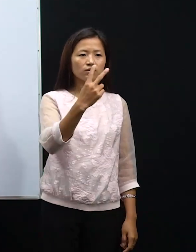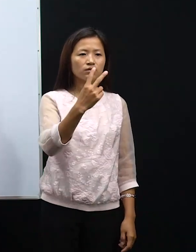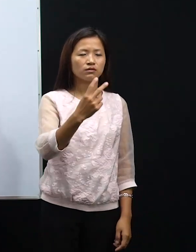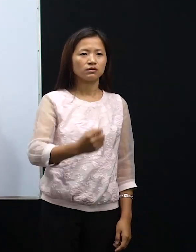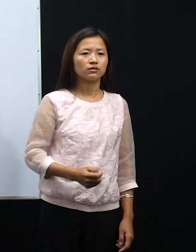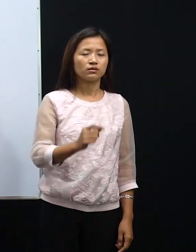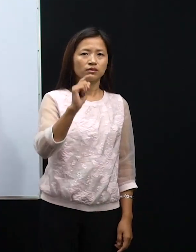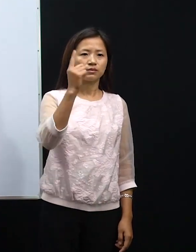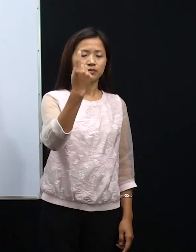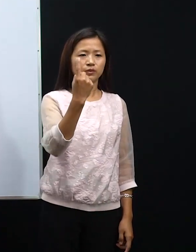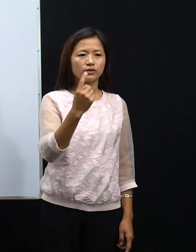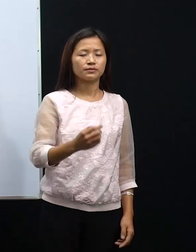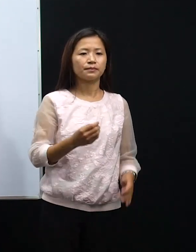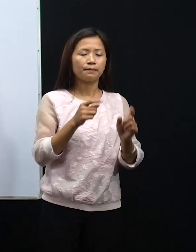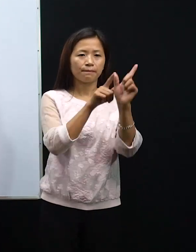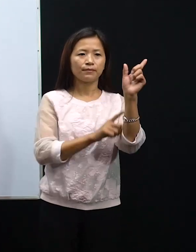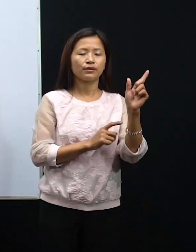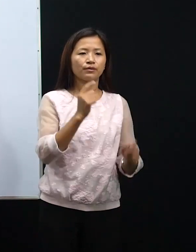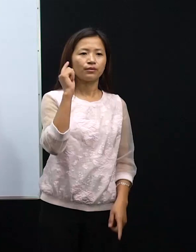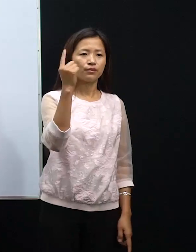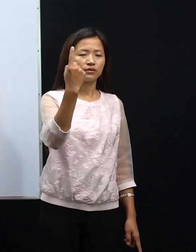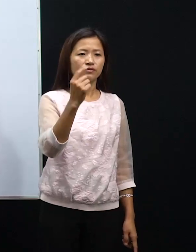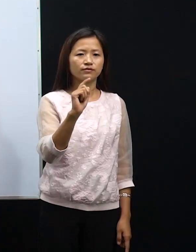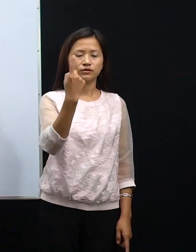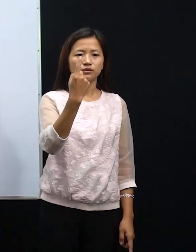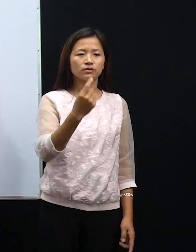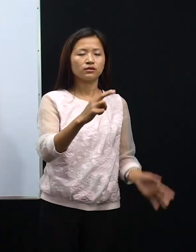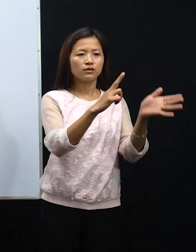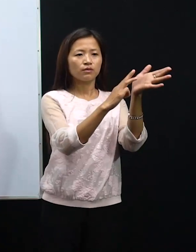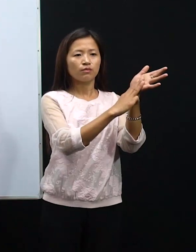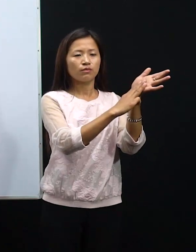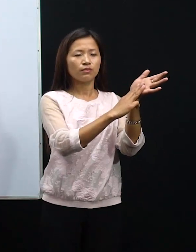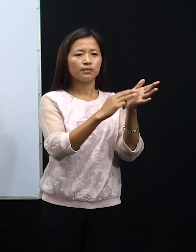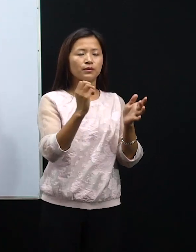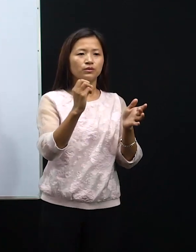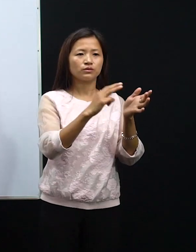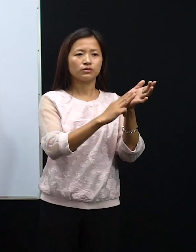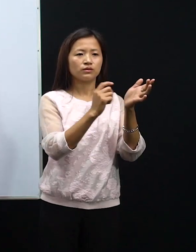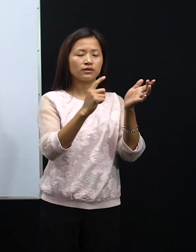at them one by one. The first one is monomial.